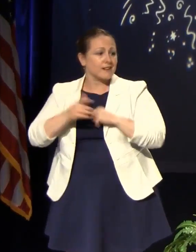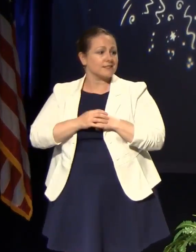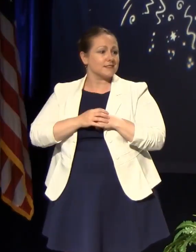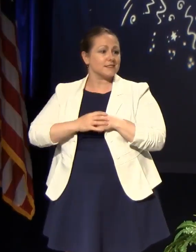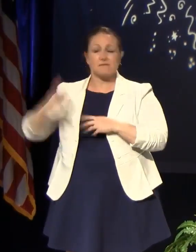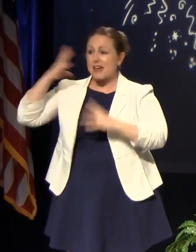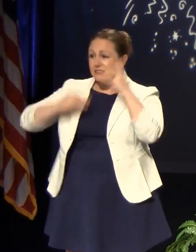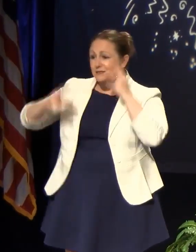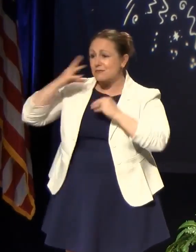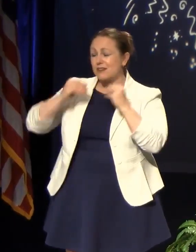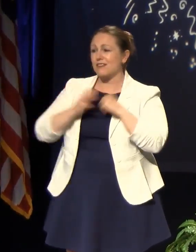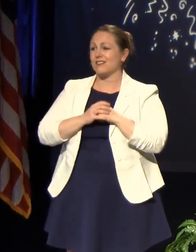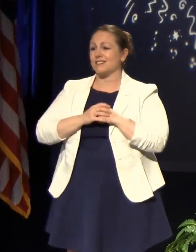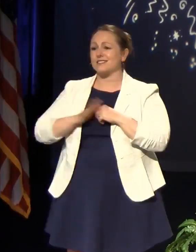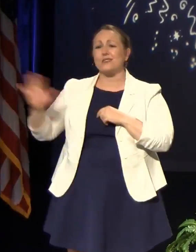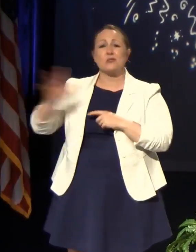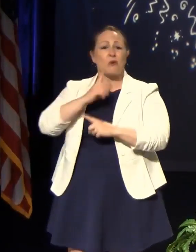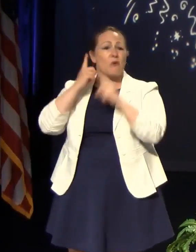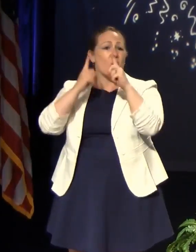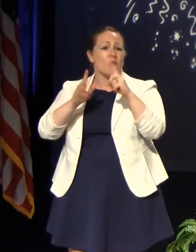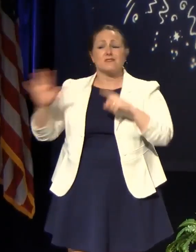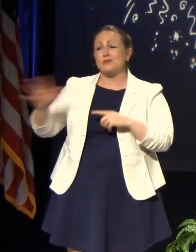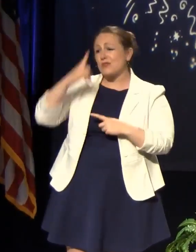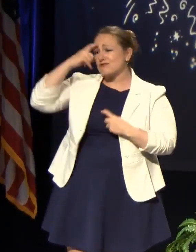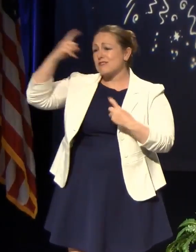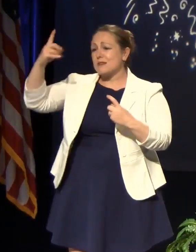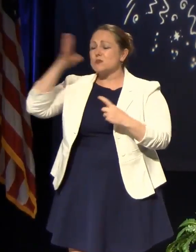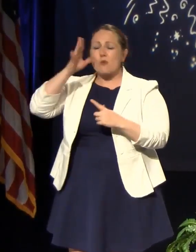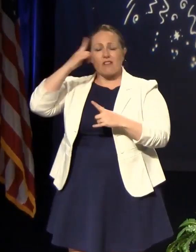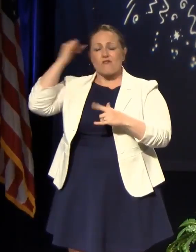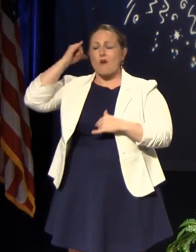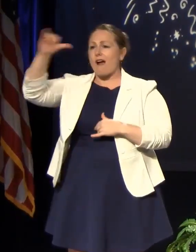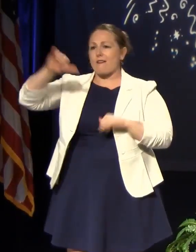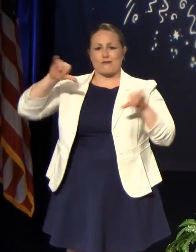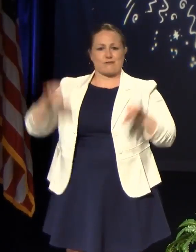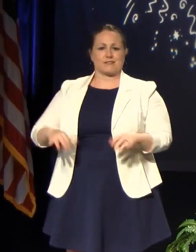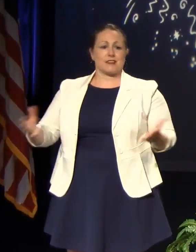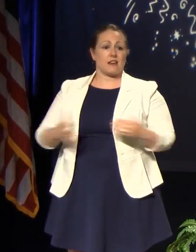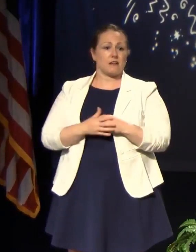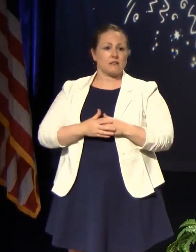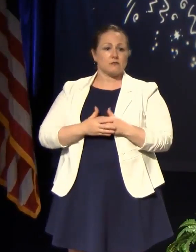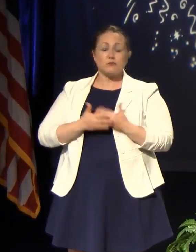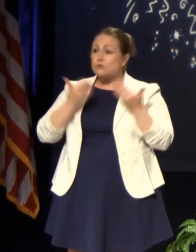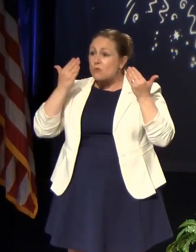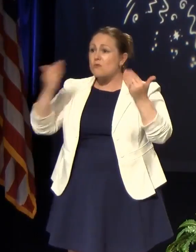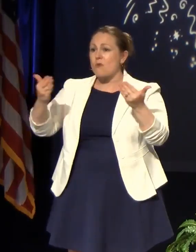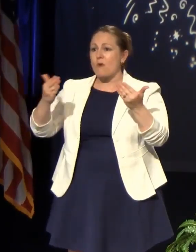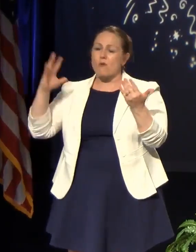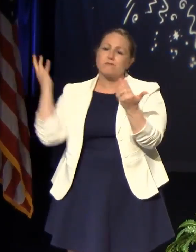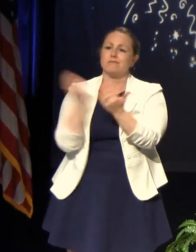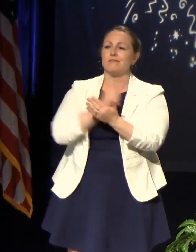as a class will forever remain. So go out, dream your dreams, and do not quit